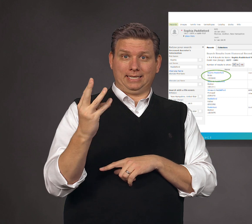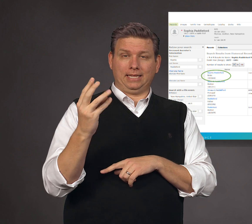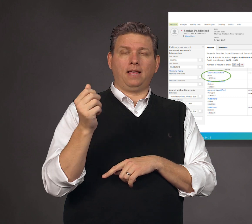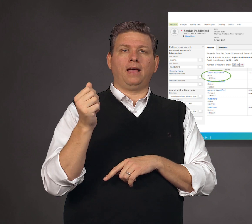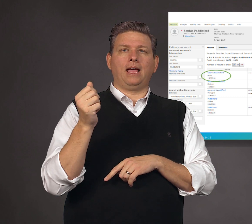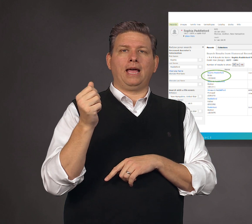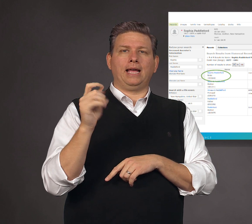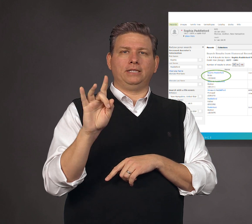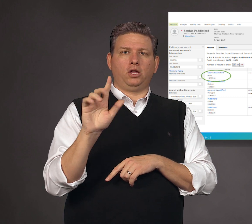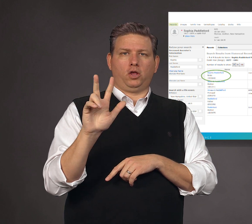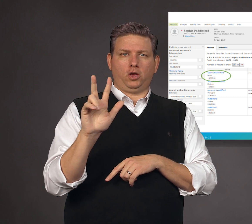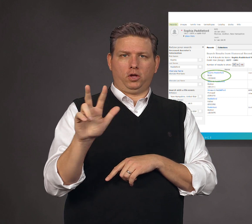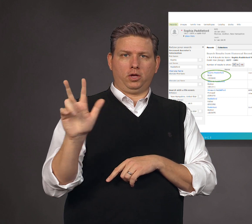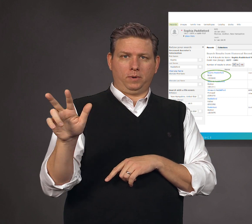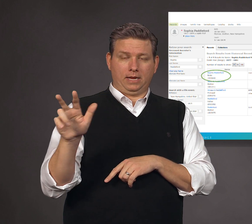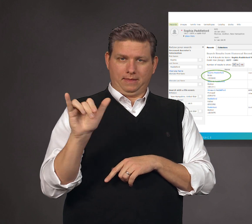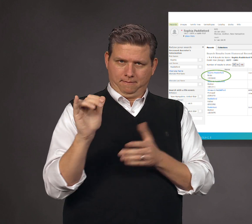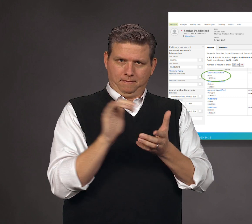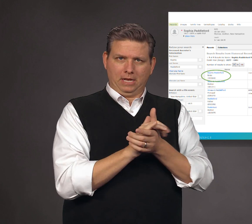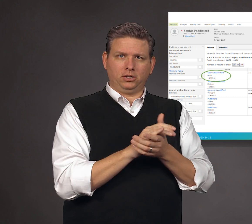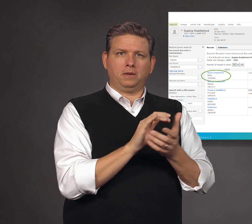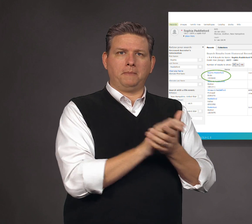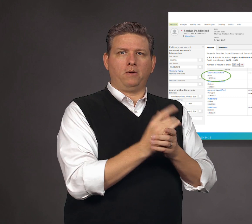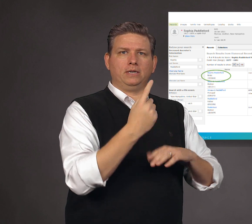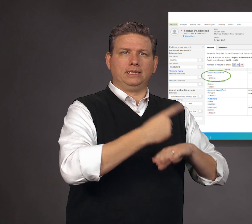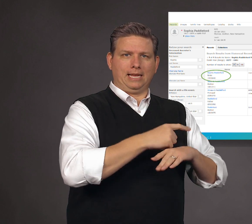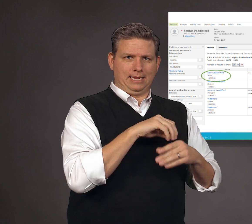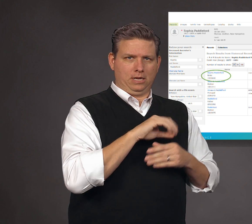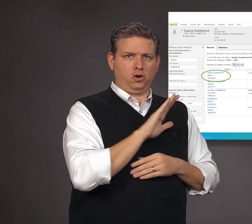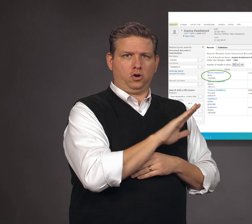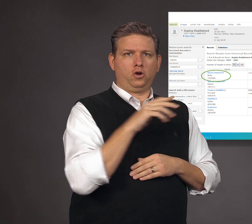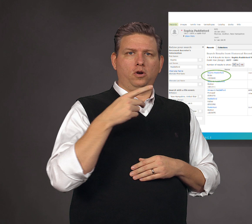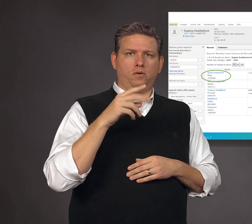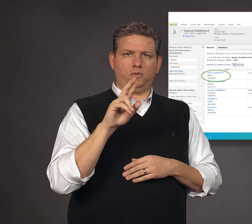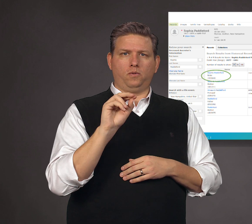1833, which matches the marriage date shown on Sophia's profile.